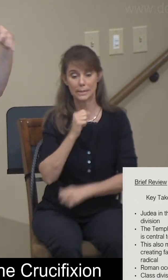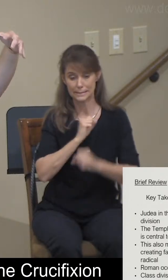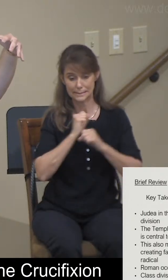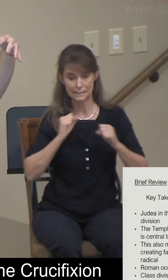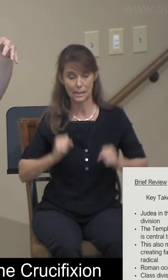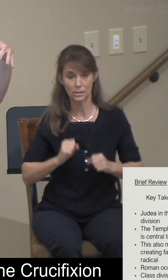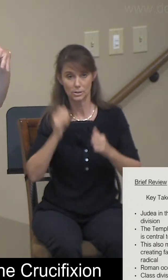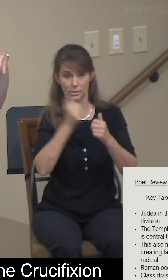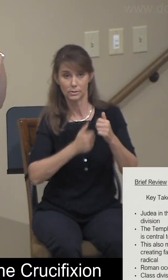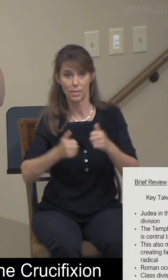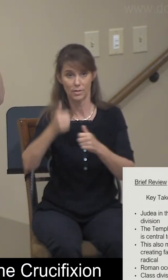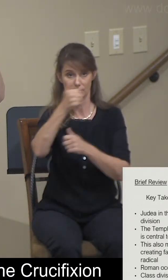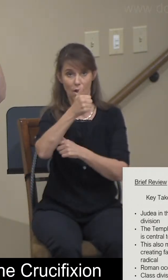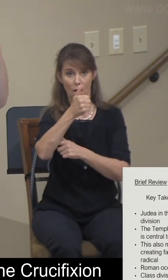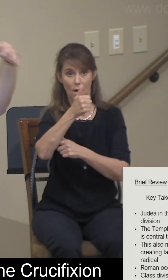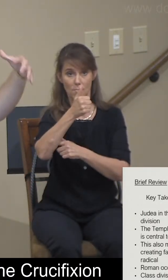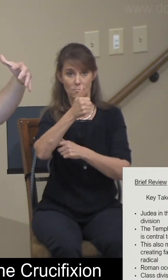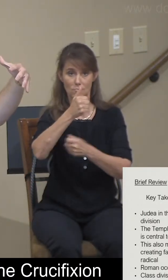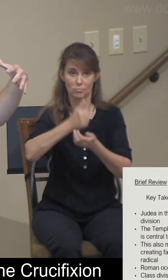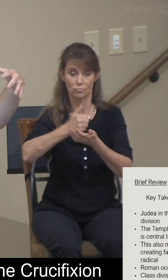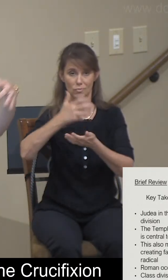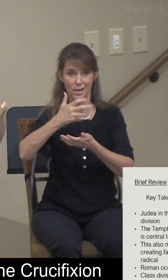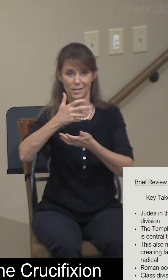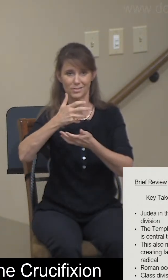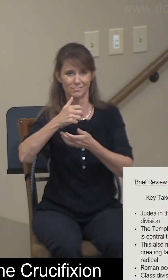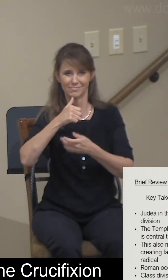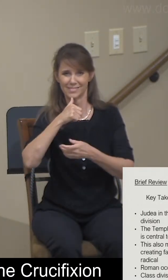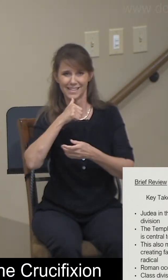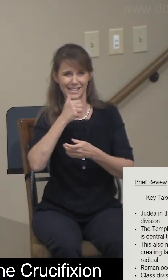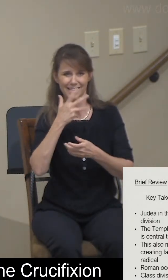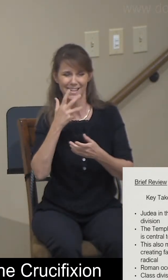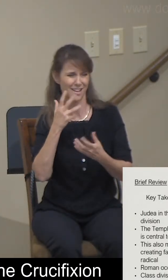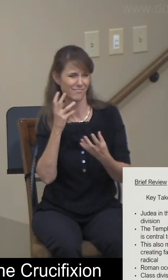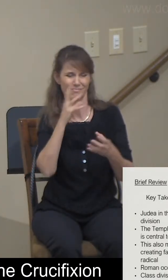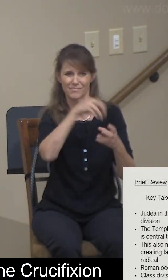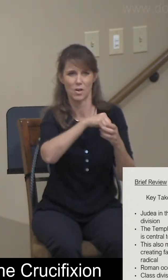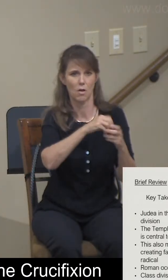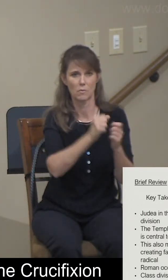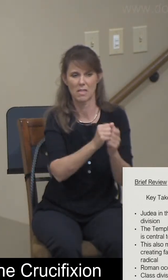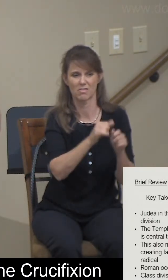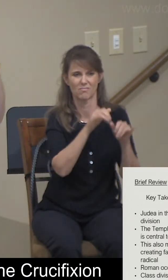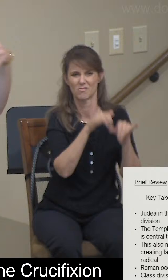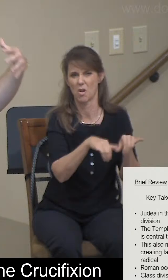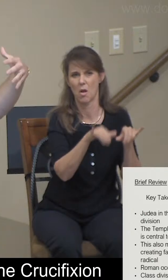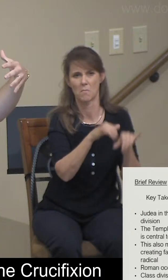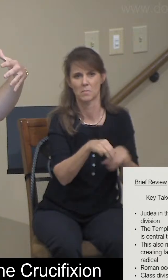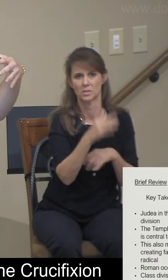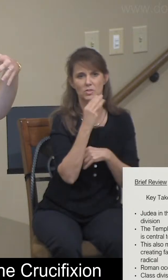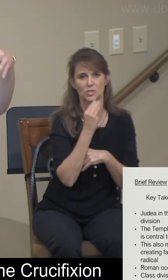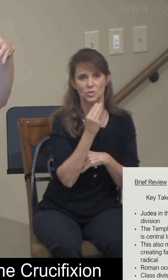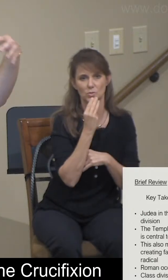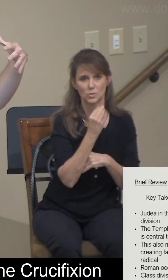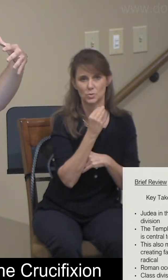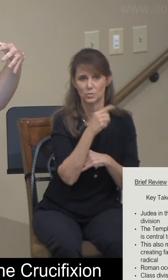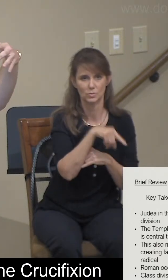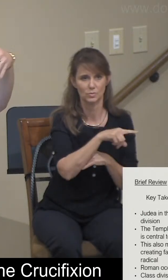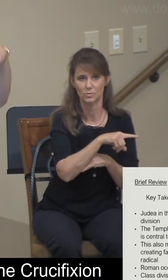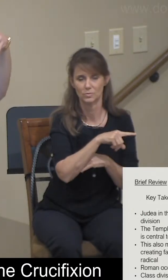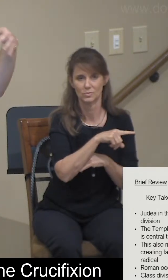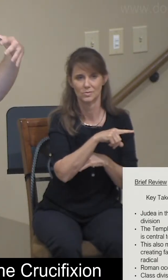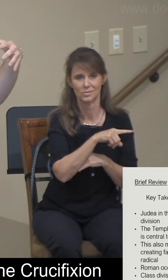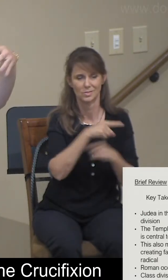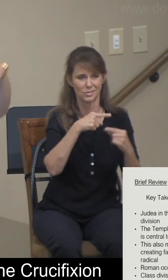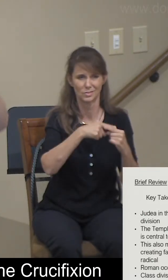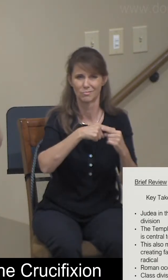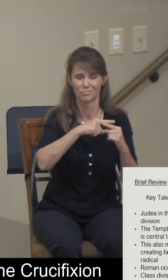the aristocracy, who are far removed from the life of the common Jew. One of the things we talked about last week is this contrast between life in Jerusalem and